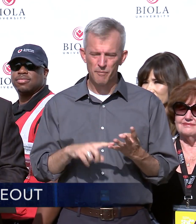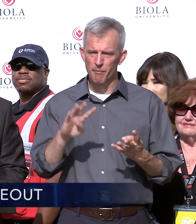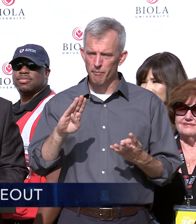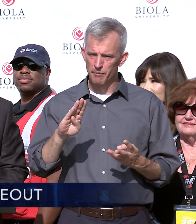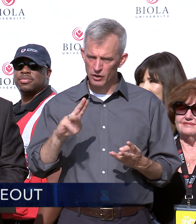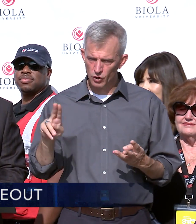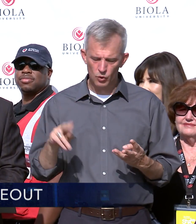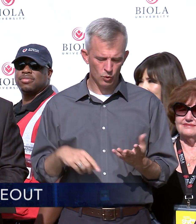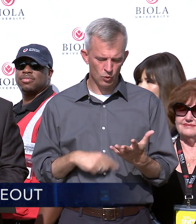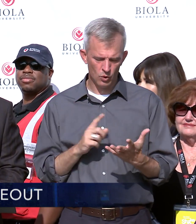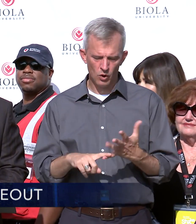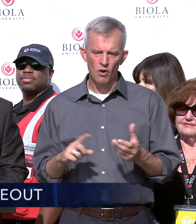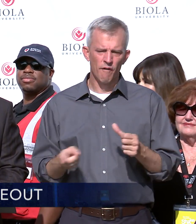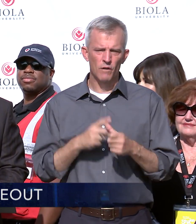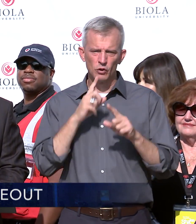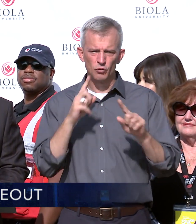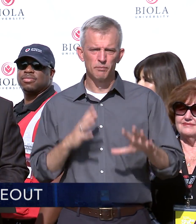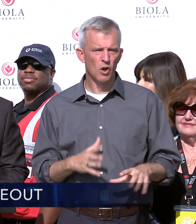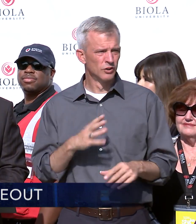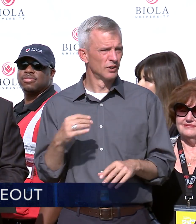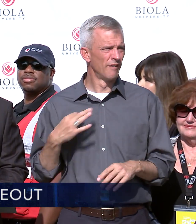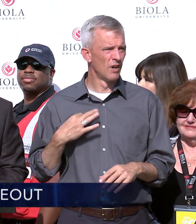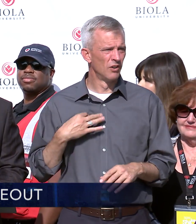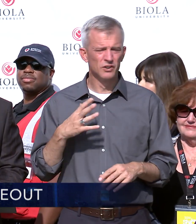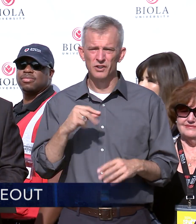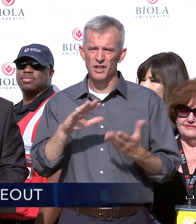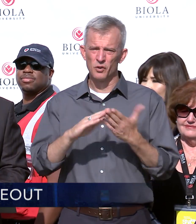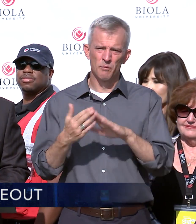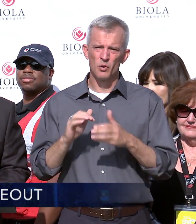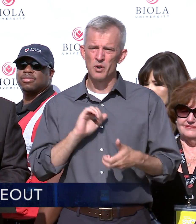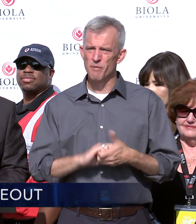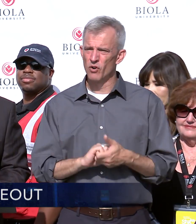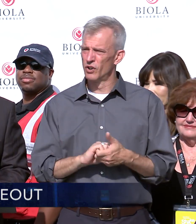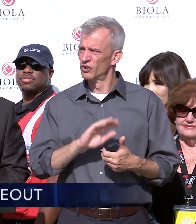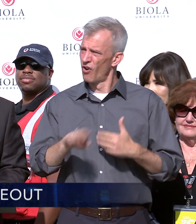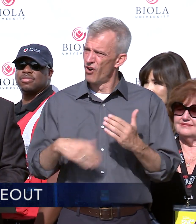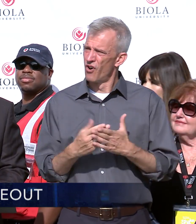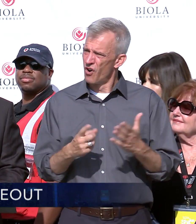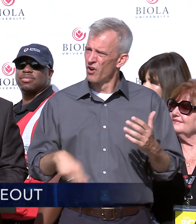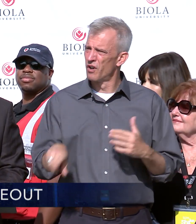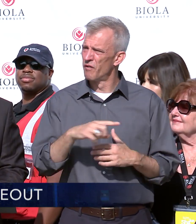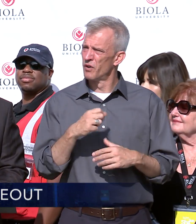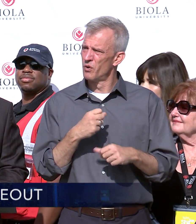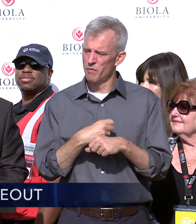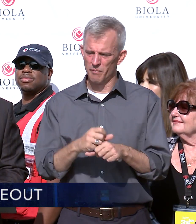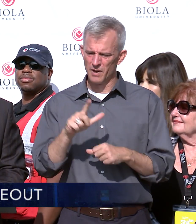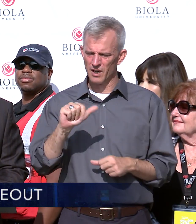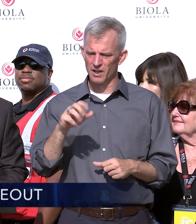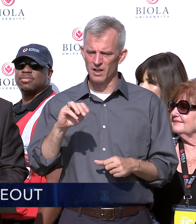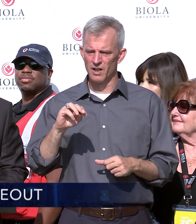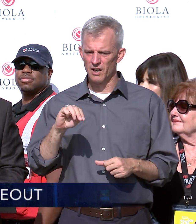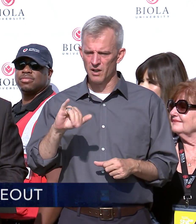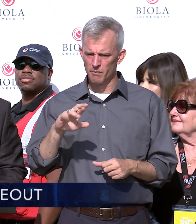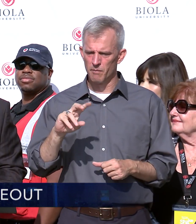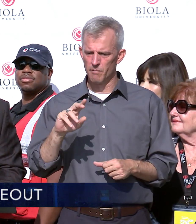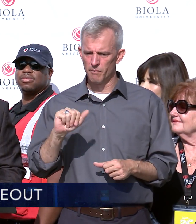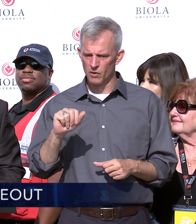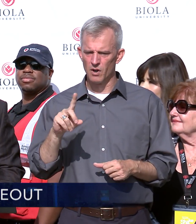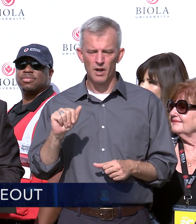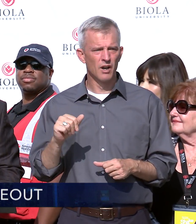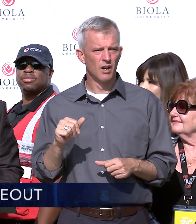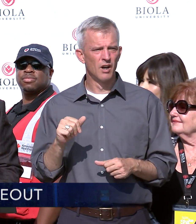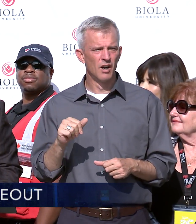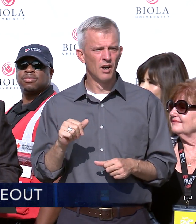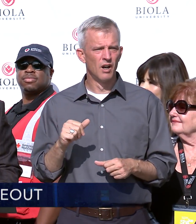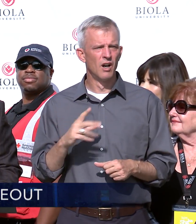our first responders, volunteers, and community partners. All of you help make La Mirada a great community. And together we